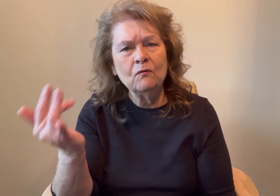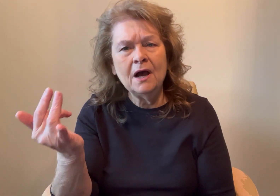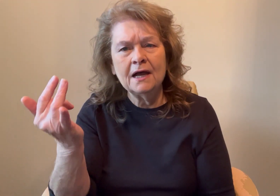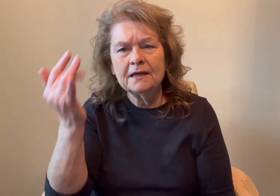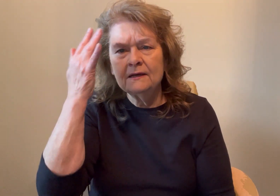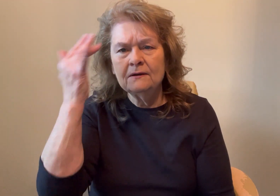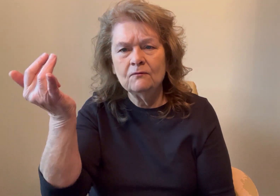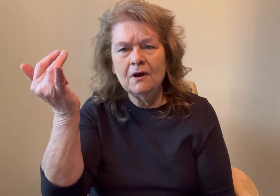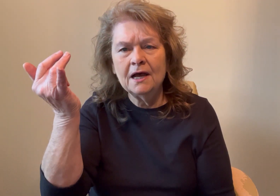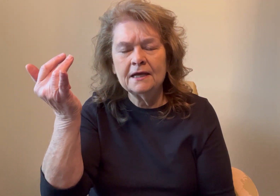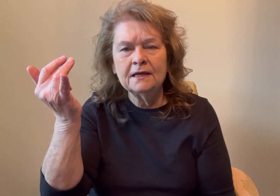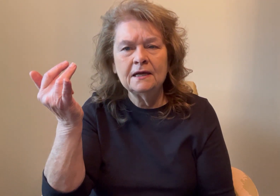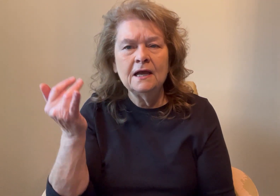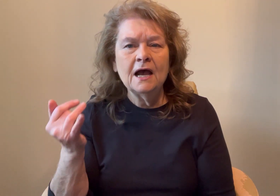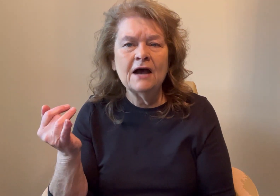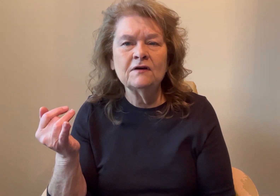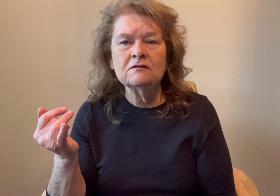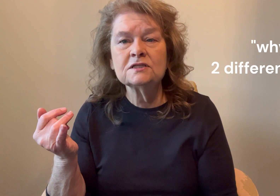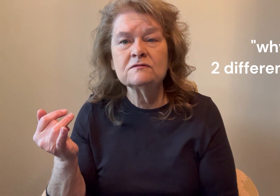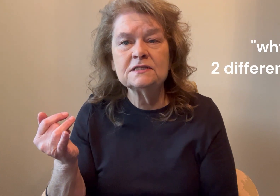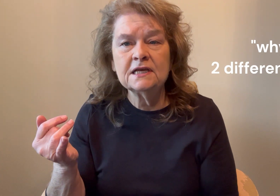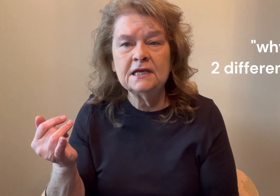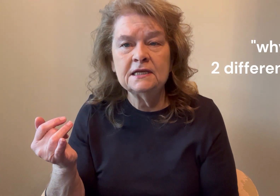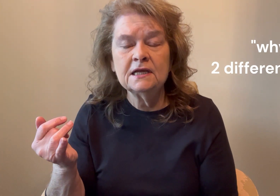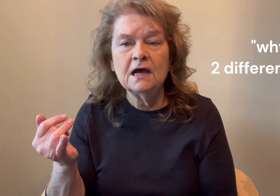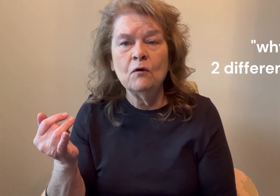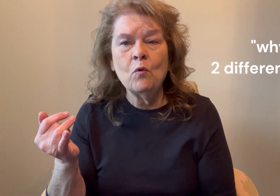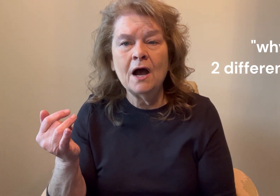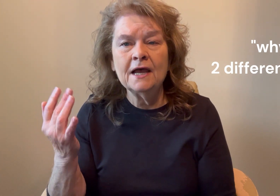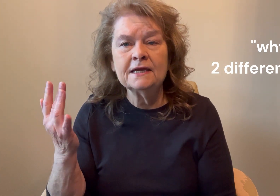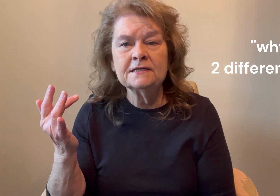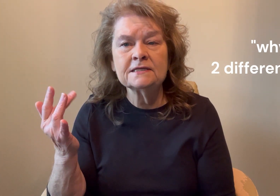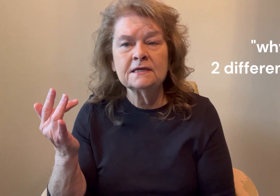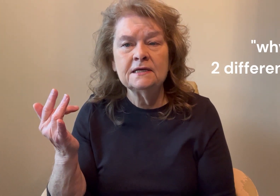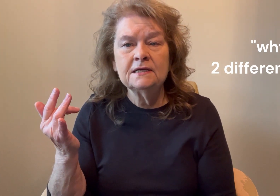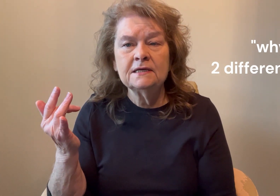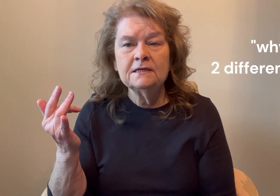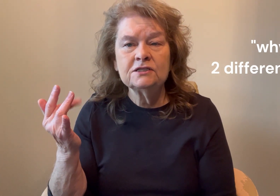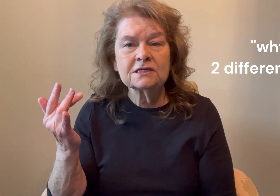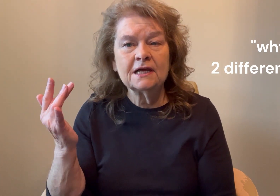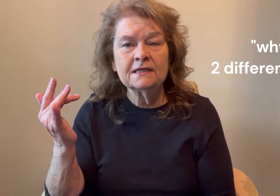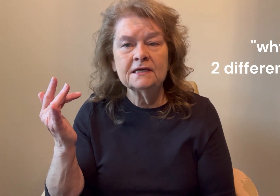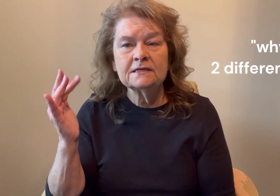why? I've also seen a why is just like this.